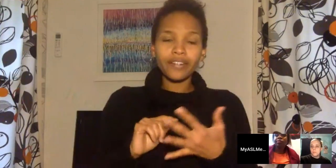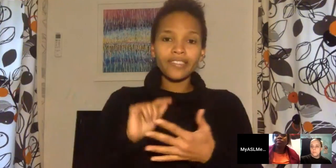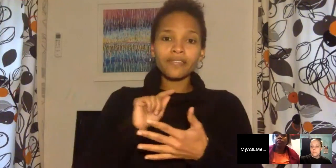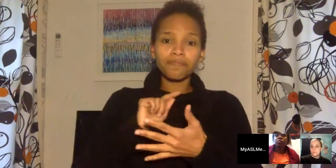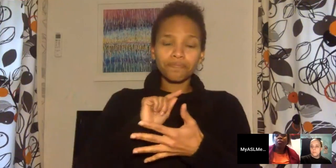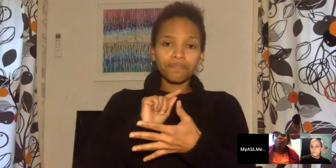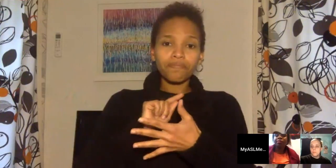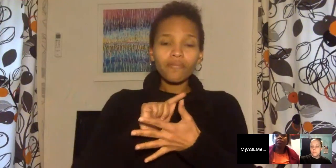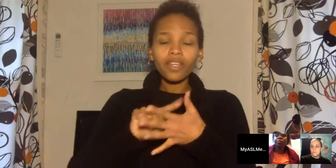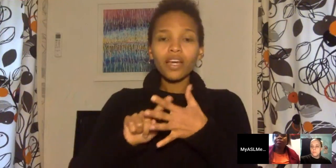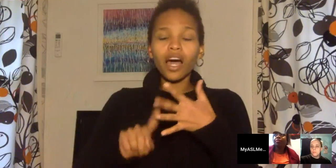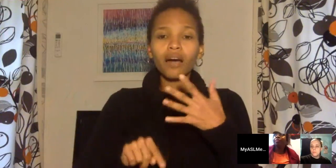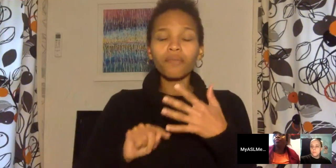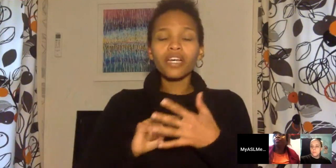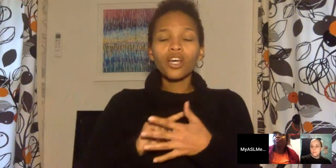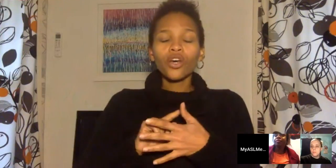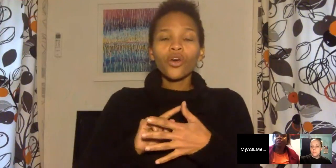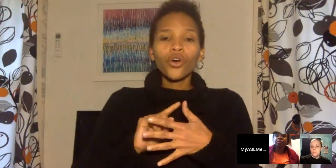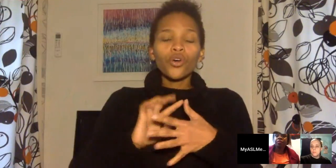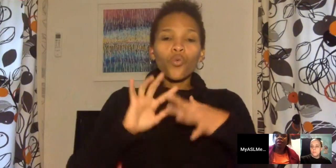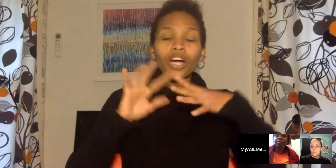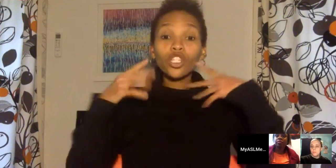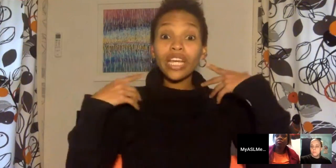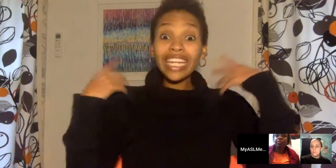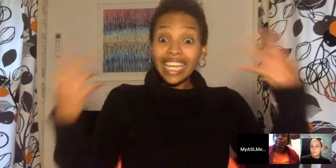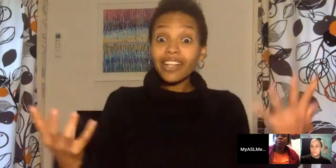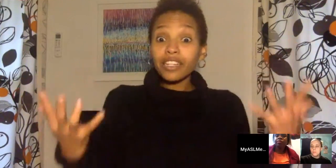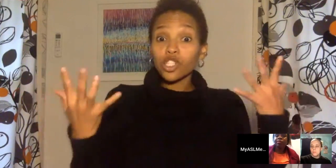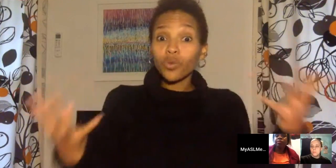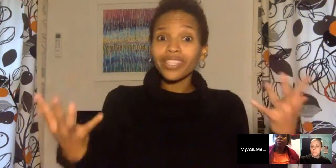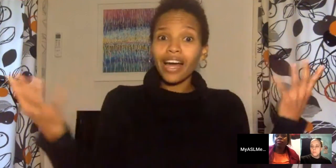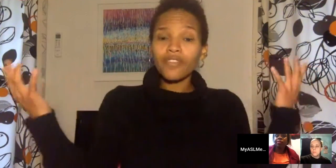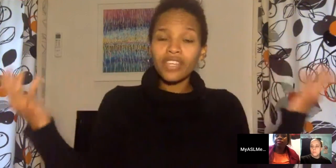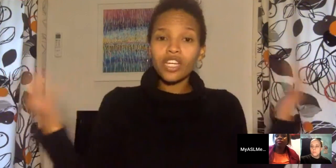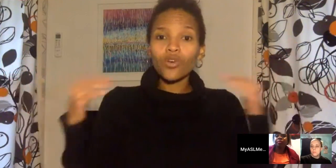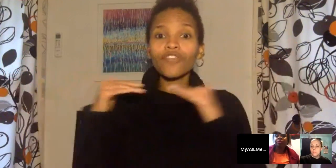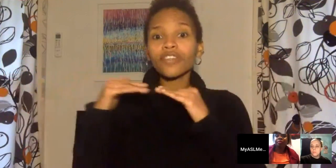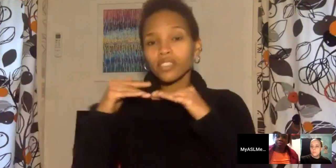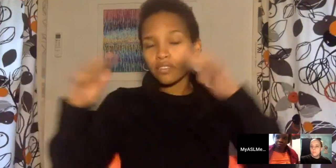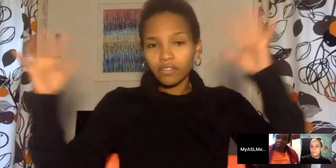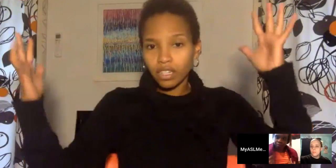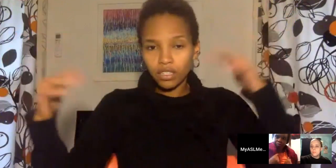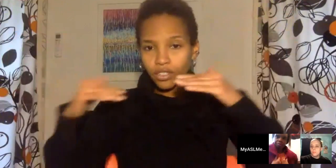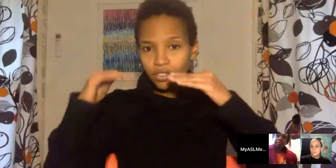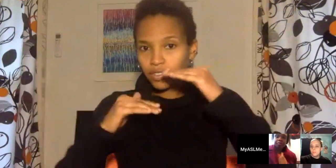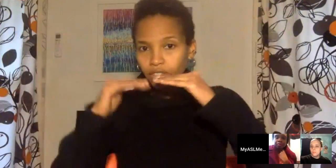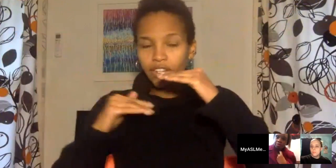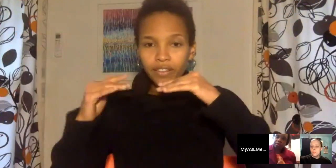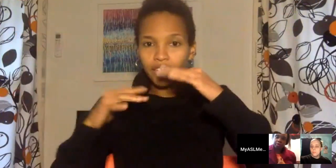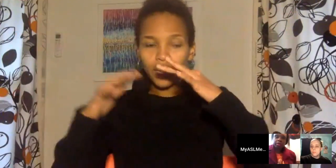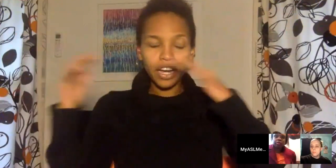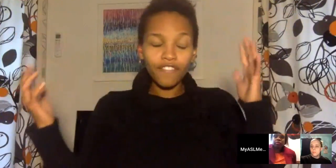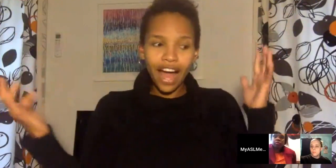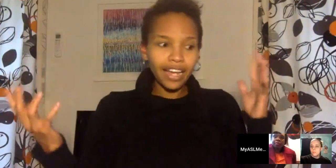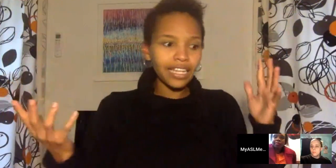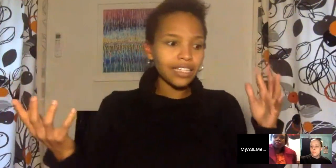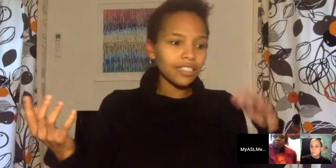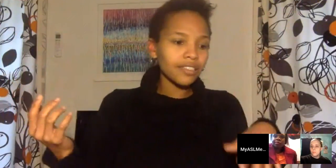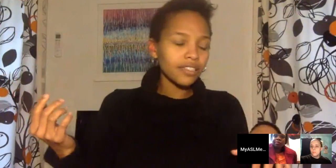because what in English, the equivalent or of that is